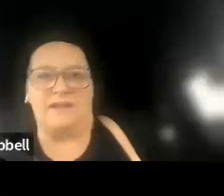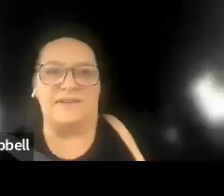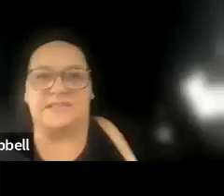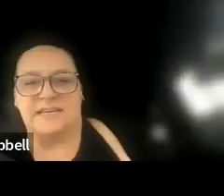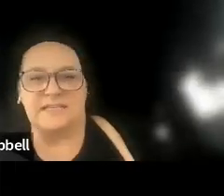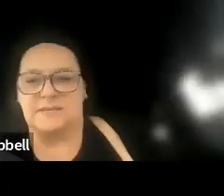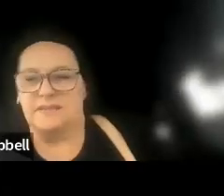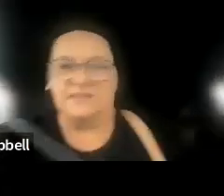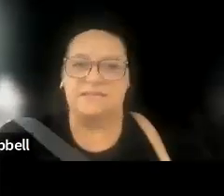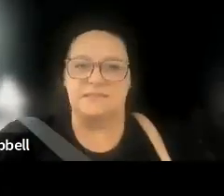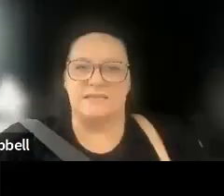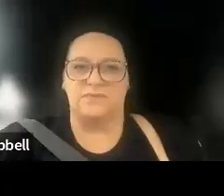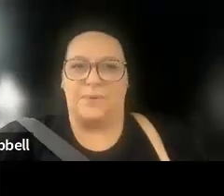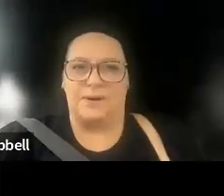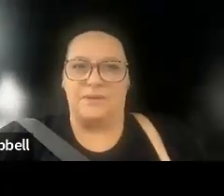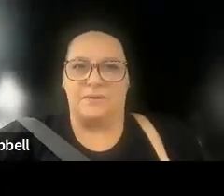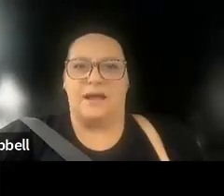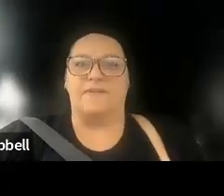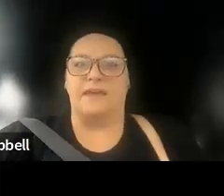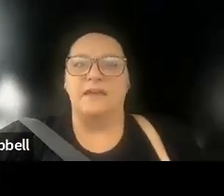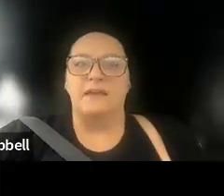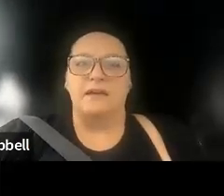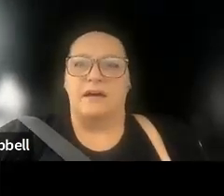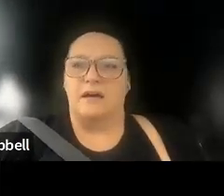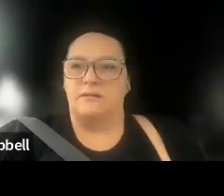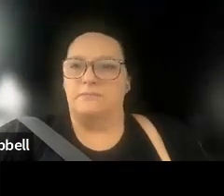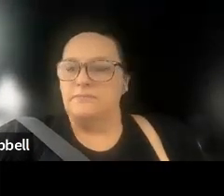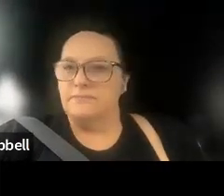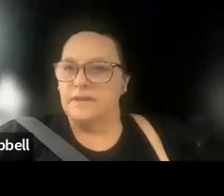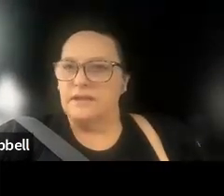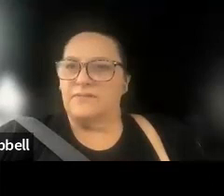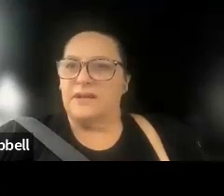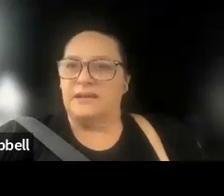talk about, obviously, is this forum that we're having